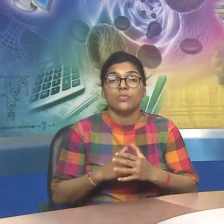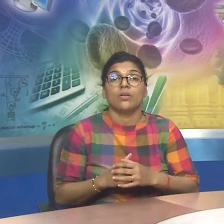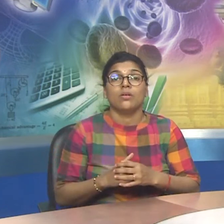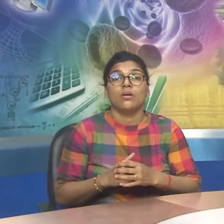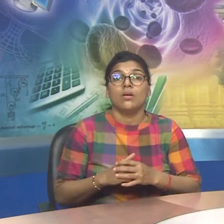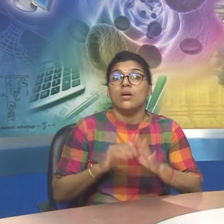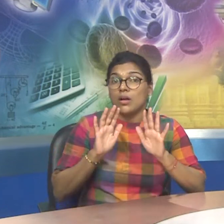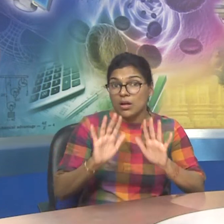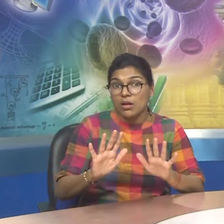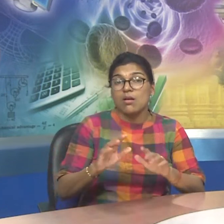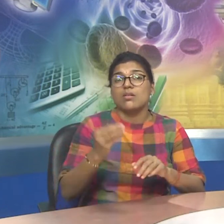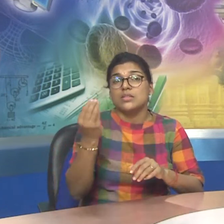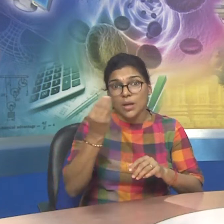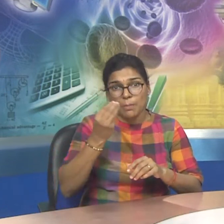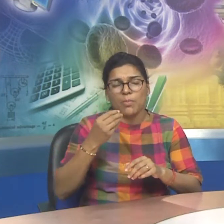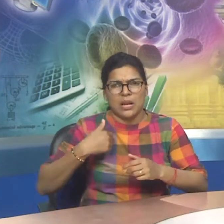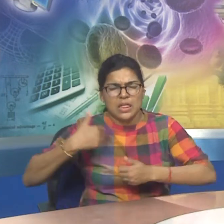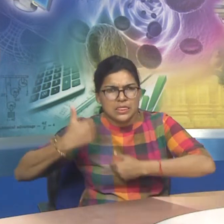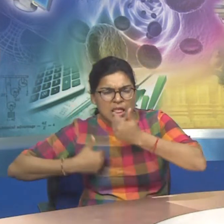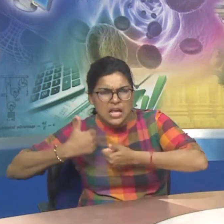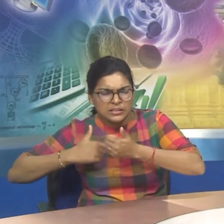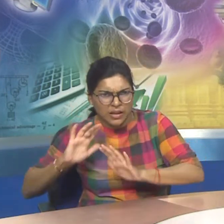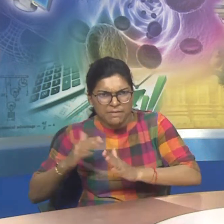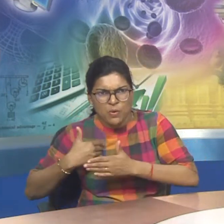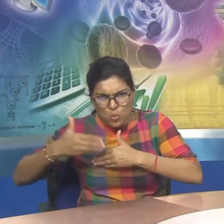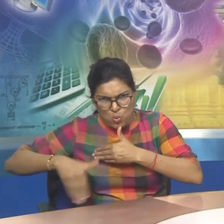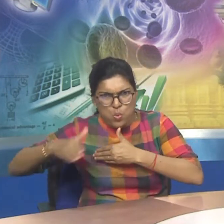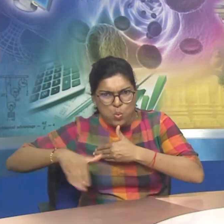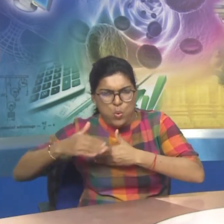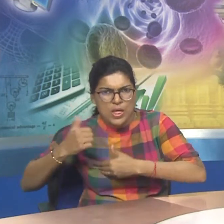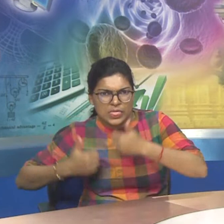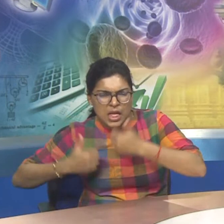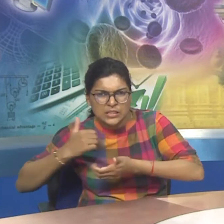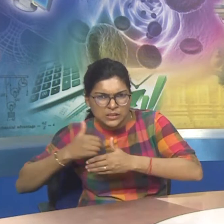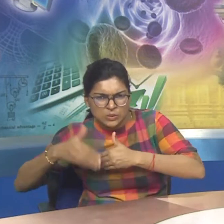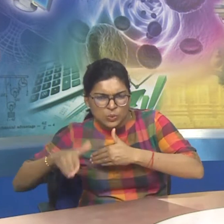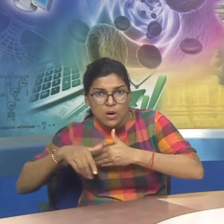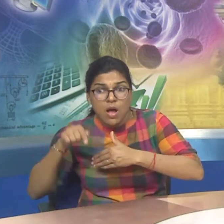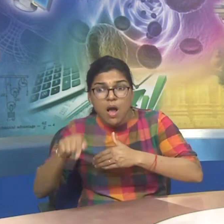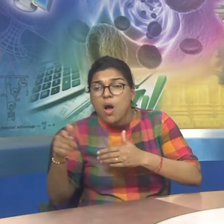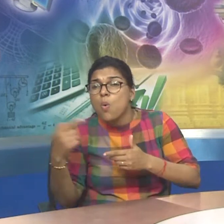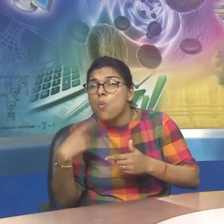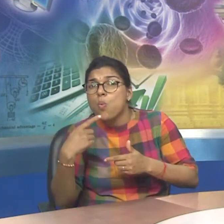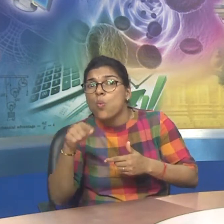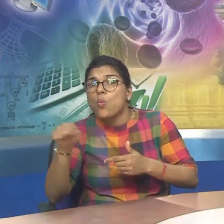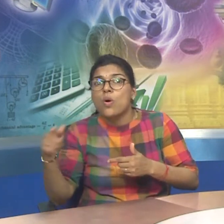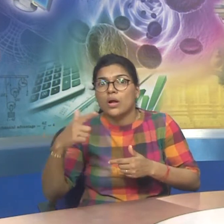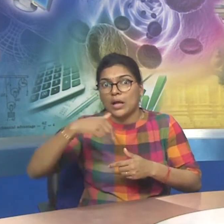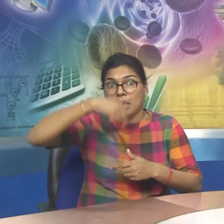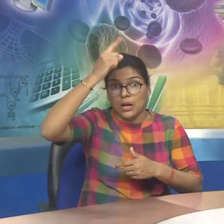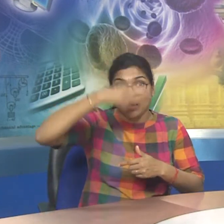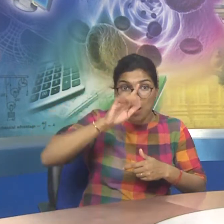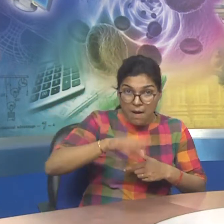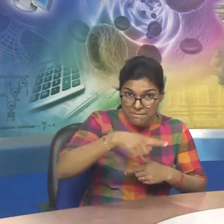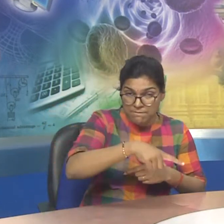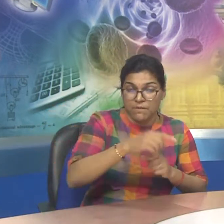And also the nations that have conducted nuclear tests, they are